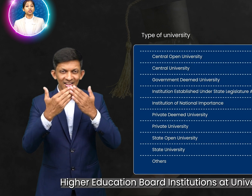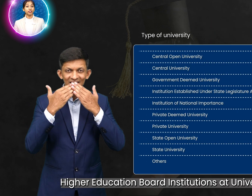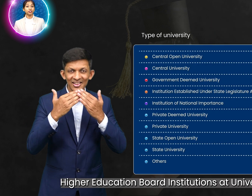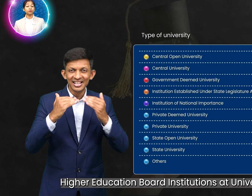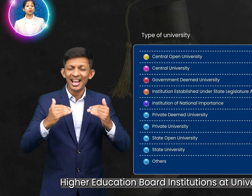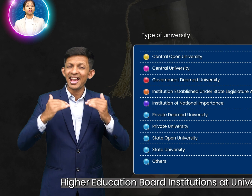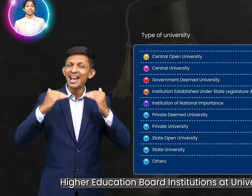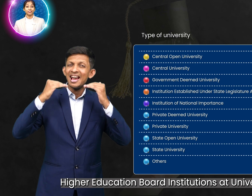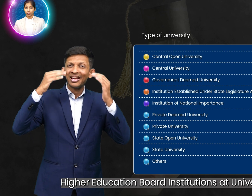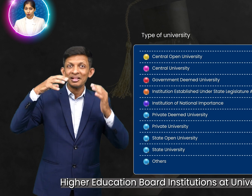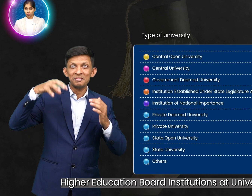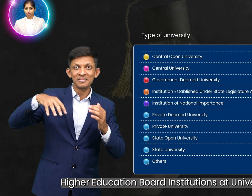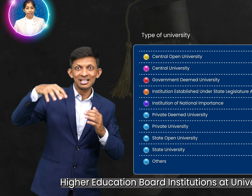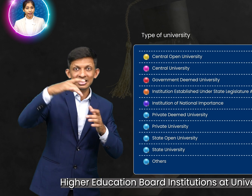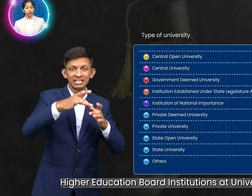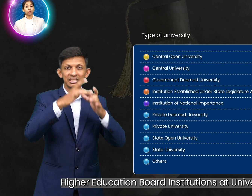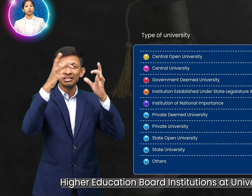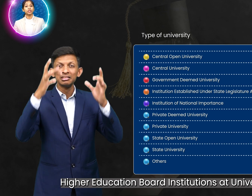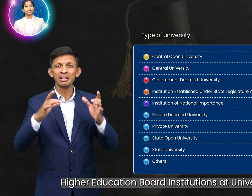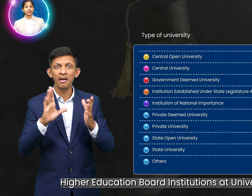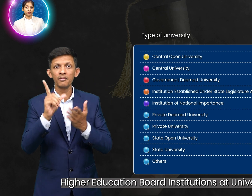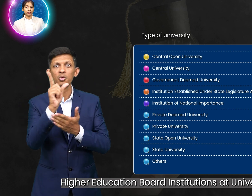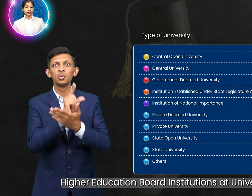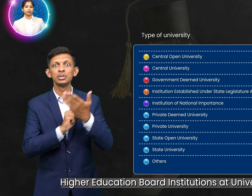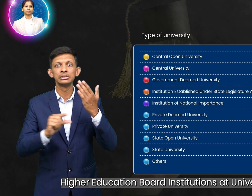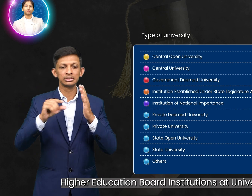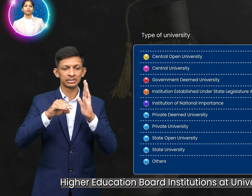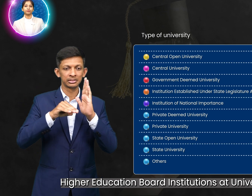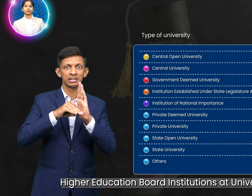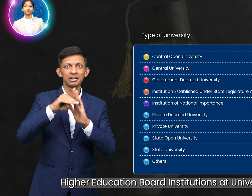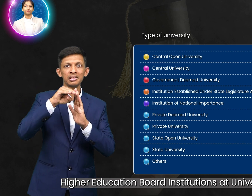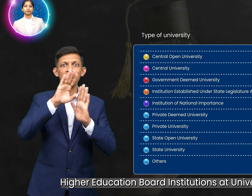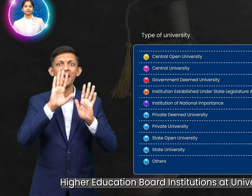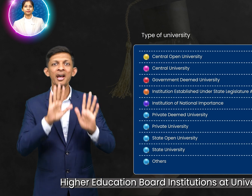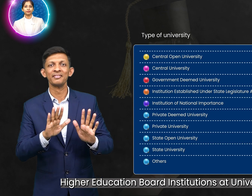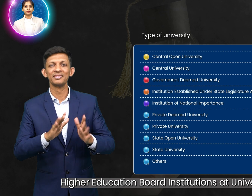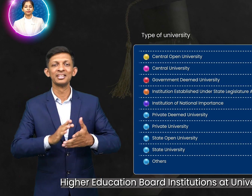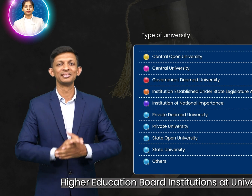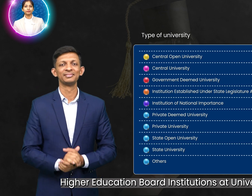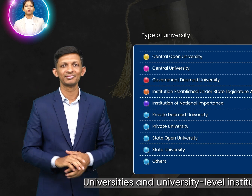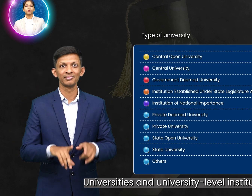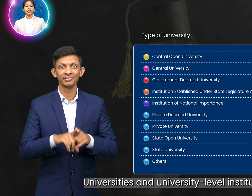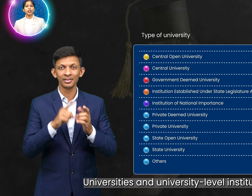Higher Education Board institutions at university level.